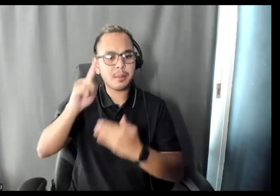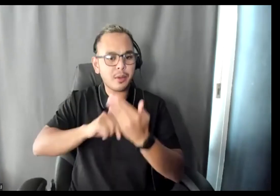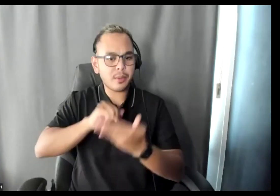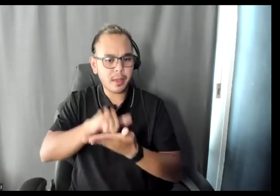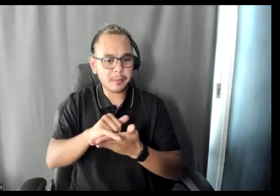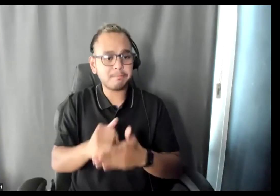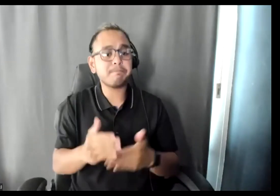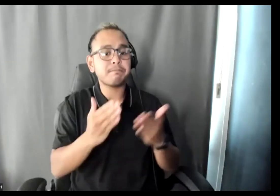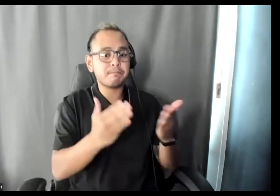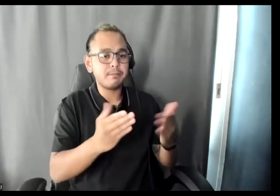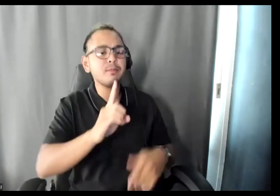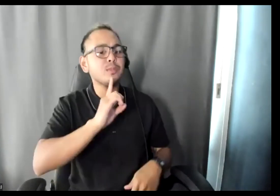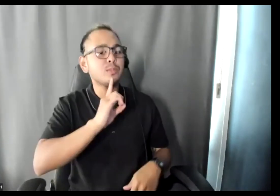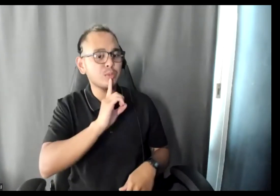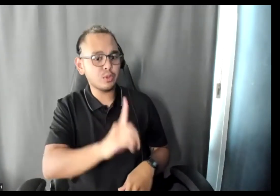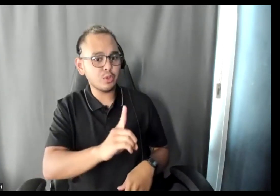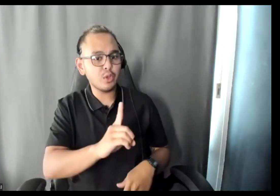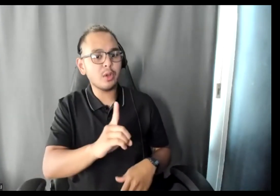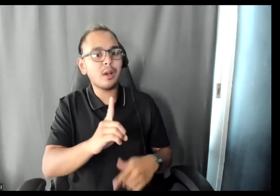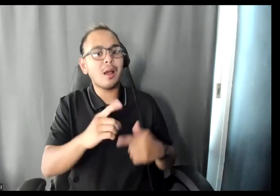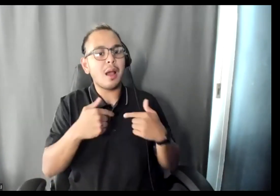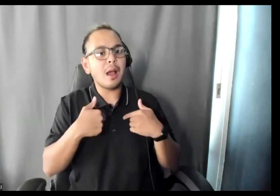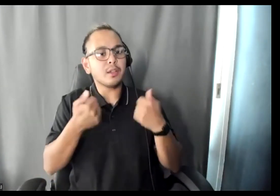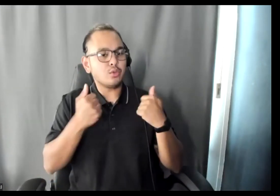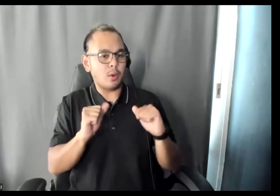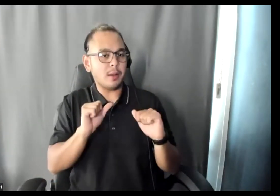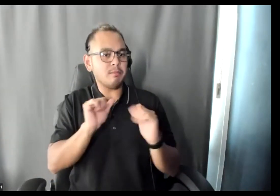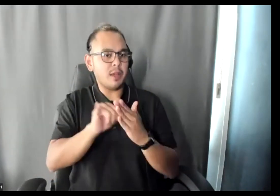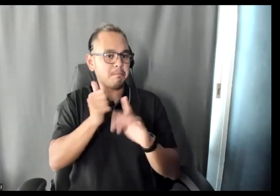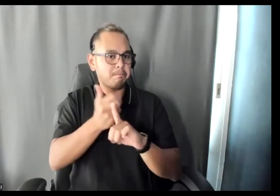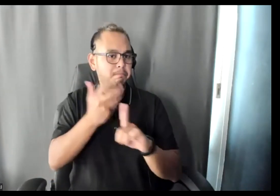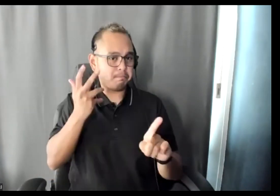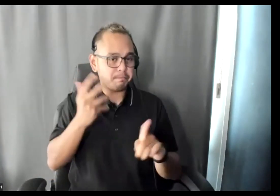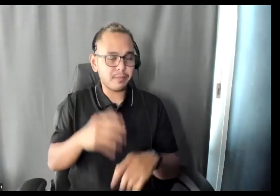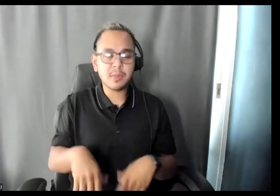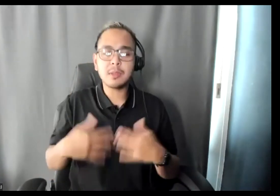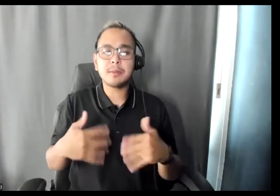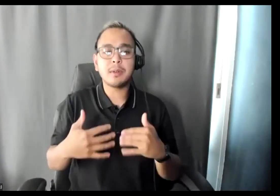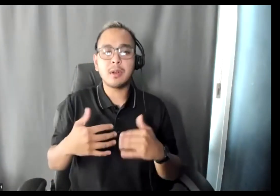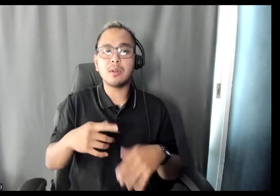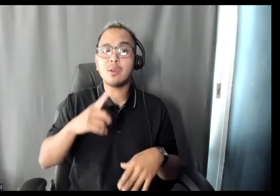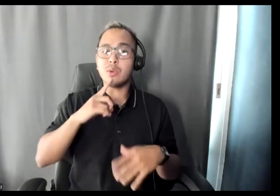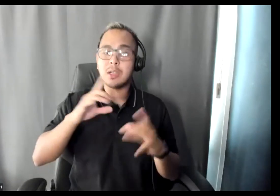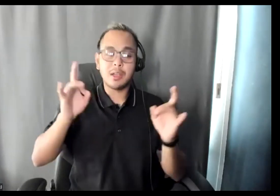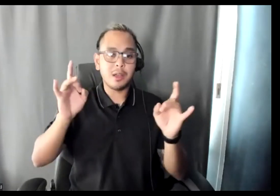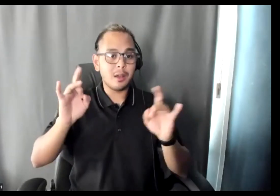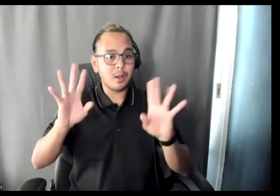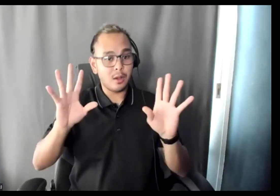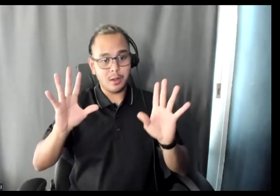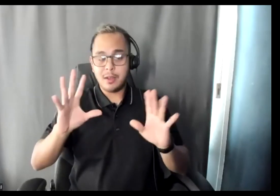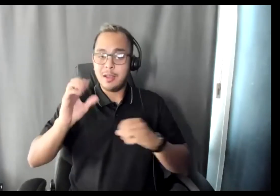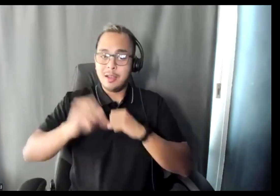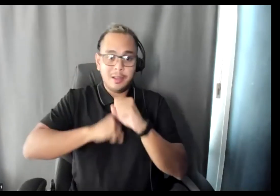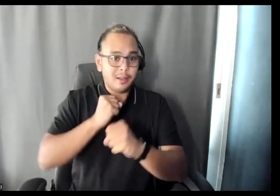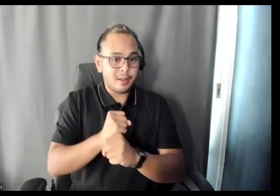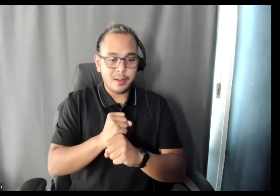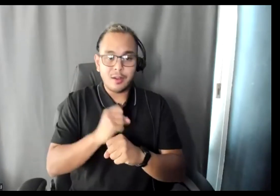Sure, I can take a first attempt at that. So, yeah, I mean, it has been a tumultuous year for so many